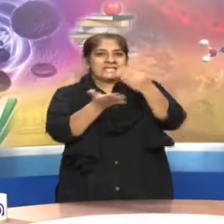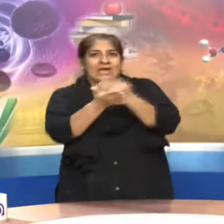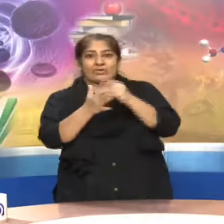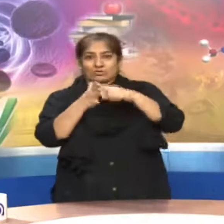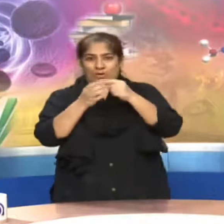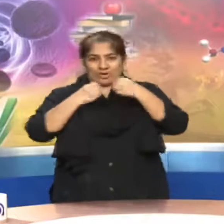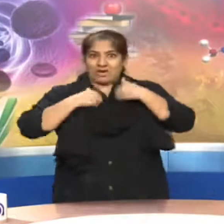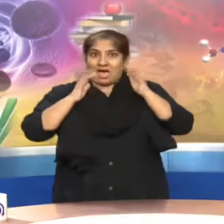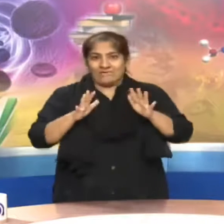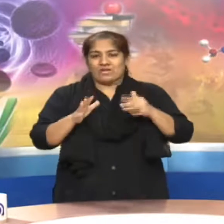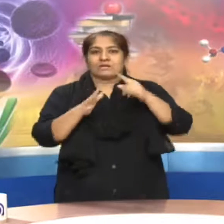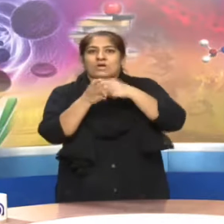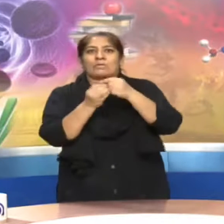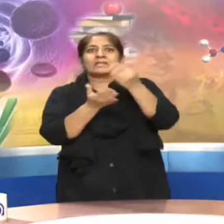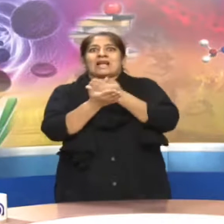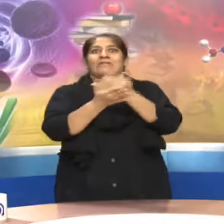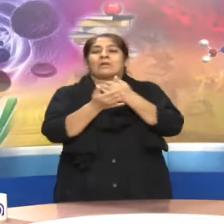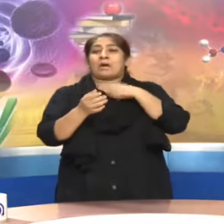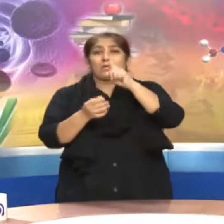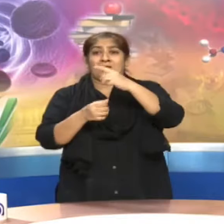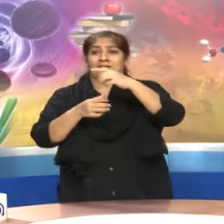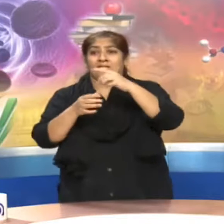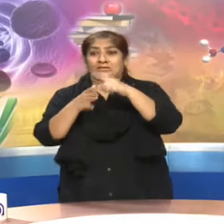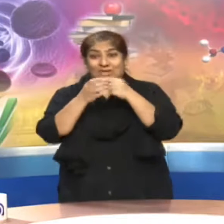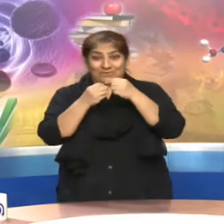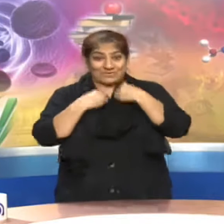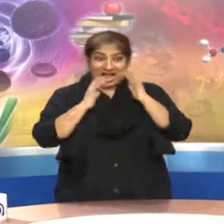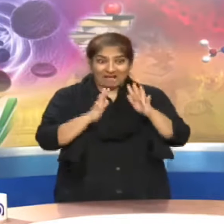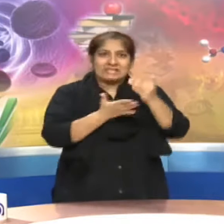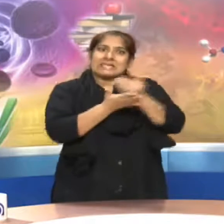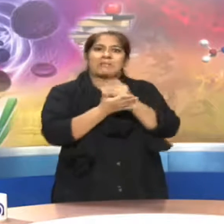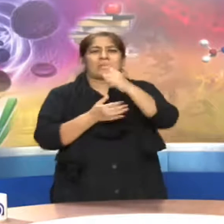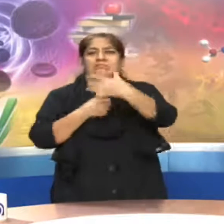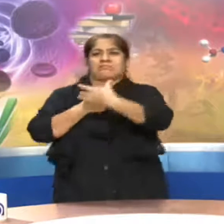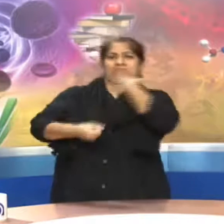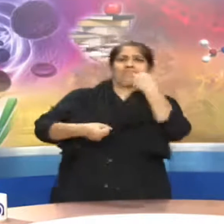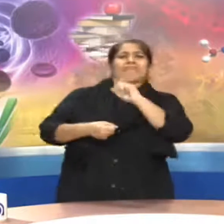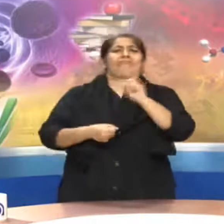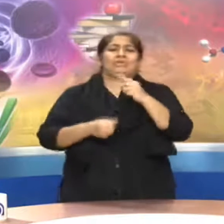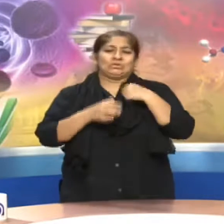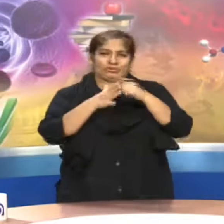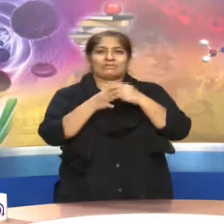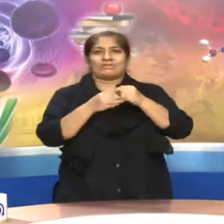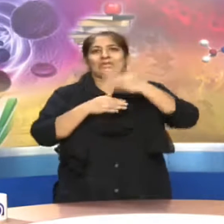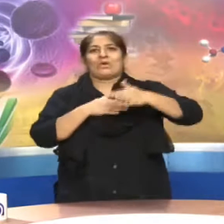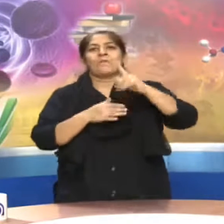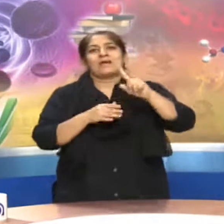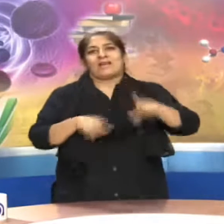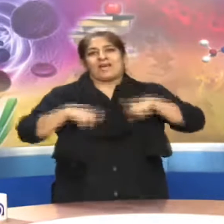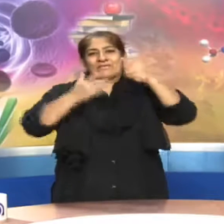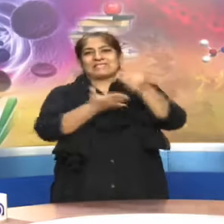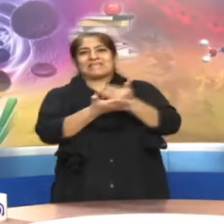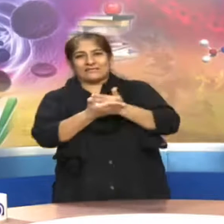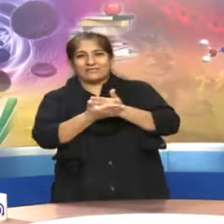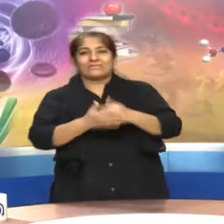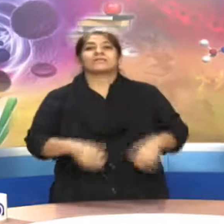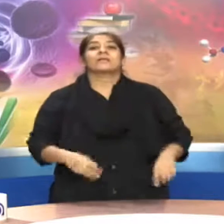live, and also the next need, that is about the job, the safety, these are known as our emotional